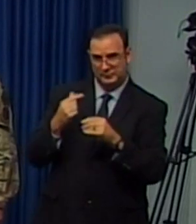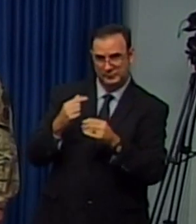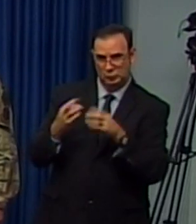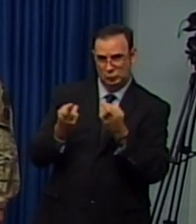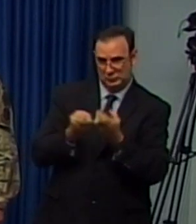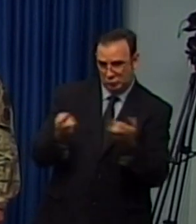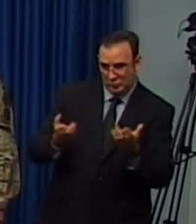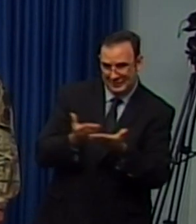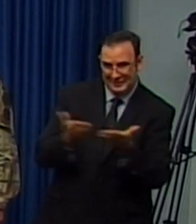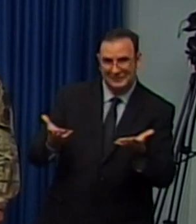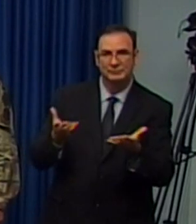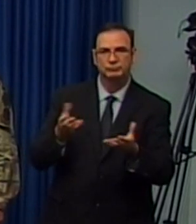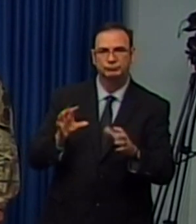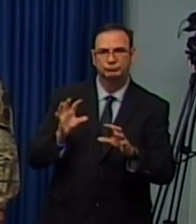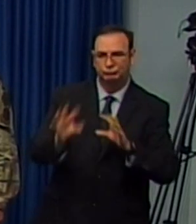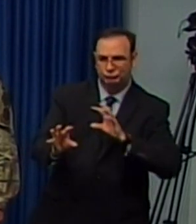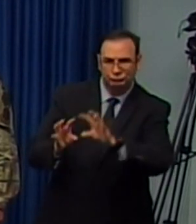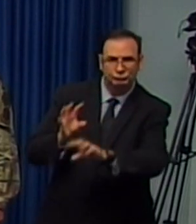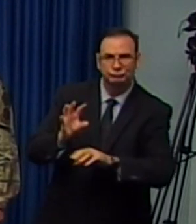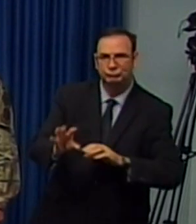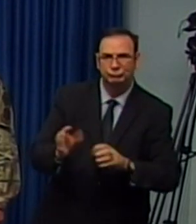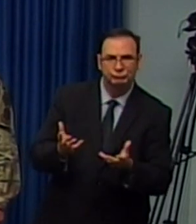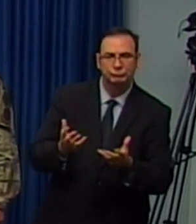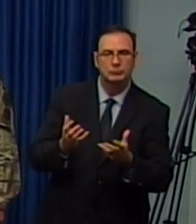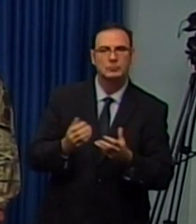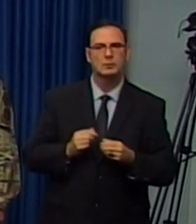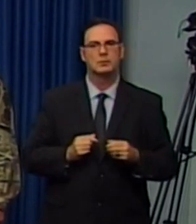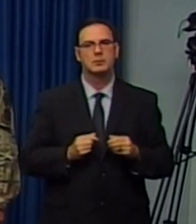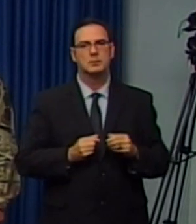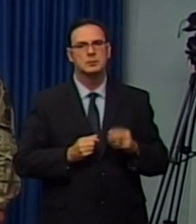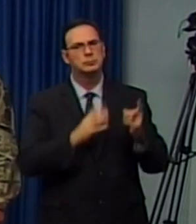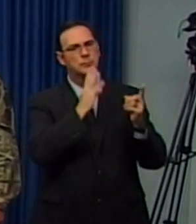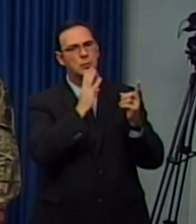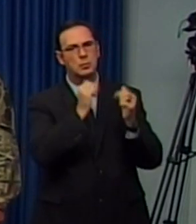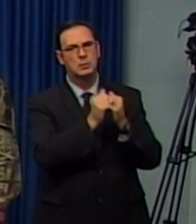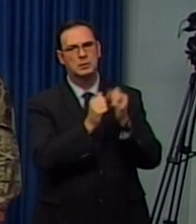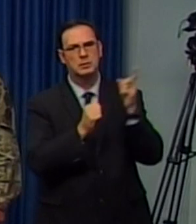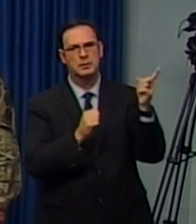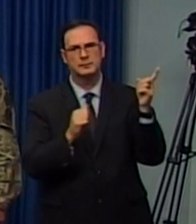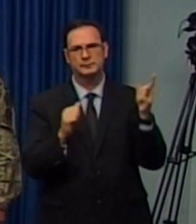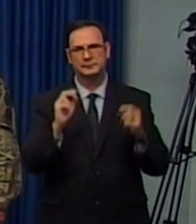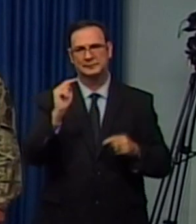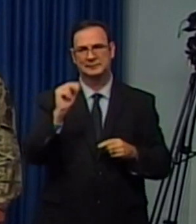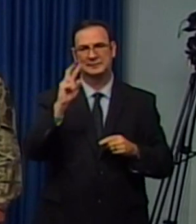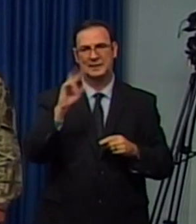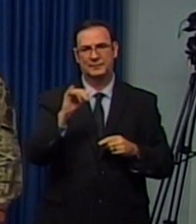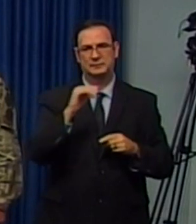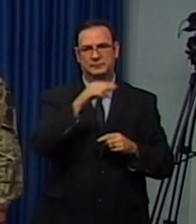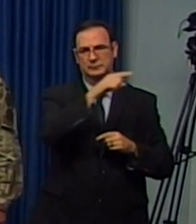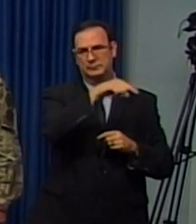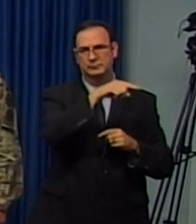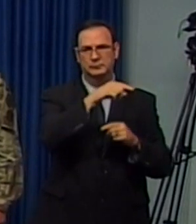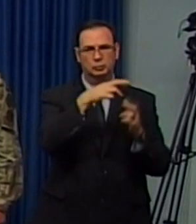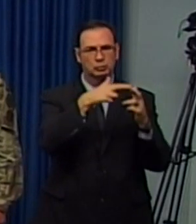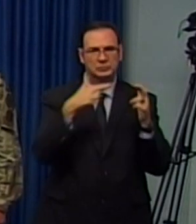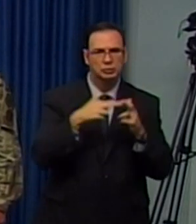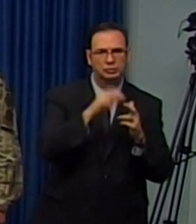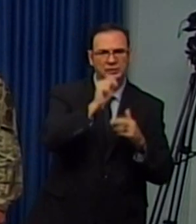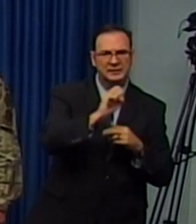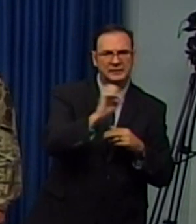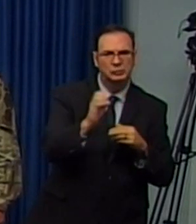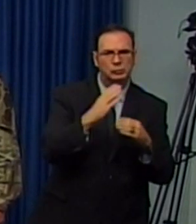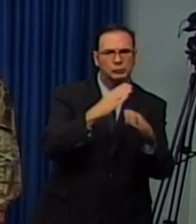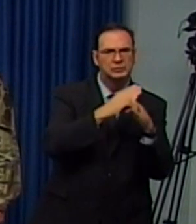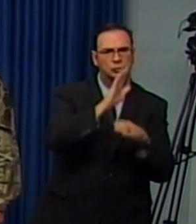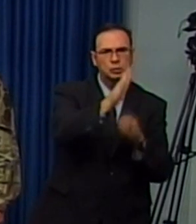with the commanding officer for Navy Region Southeast about what they're doing to safeguard their ships. Some of those are going to